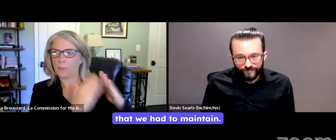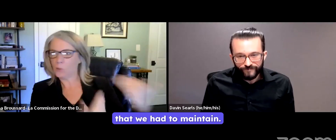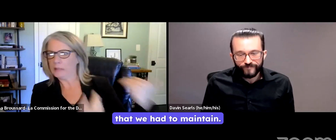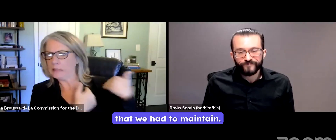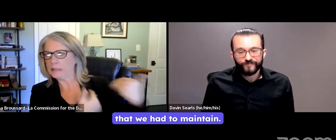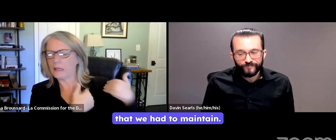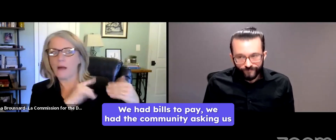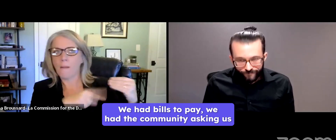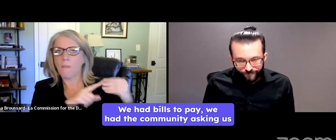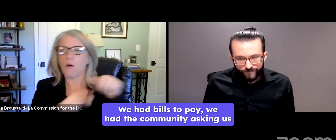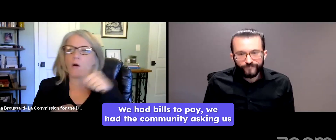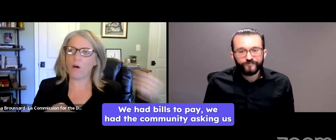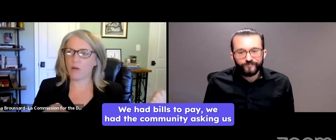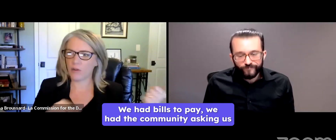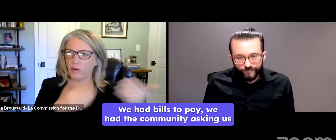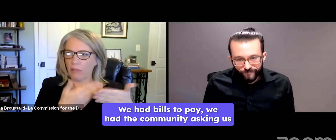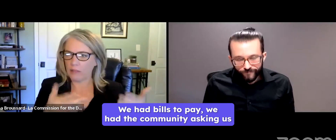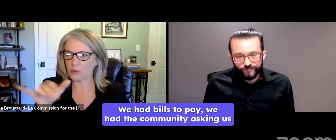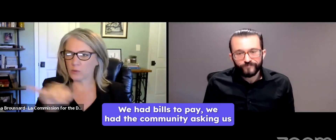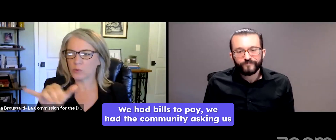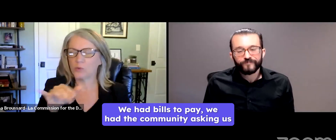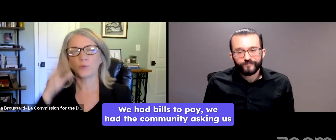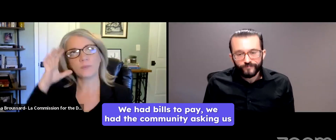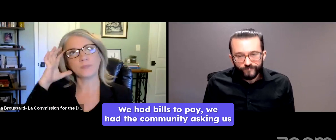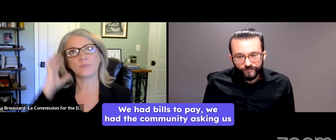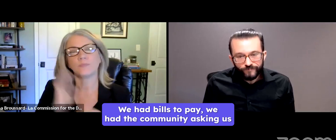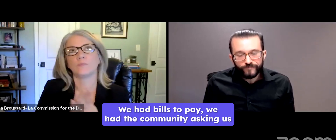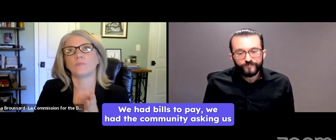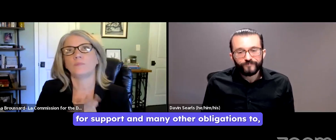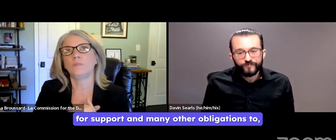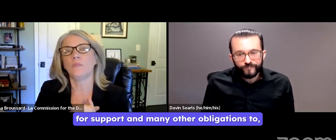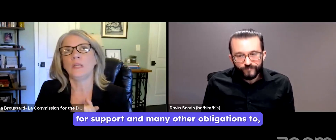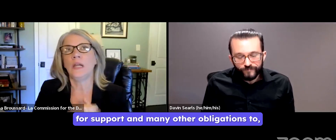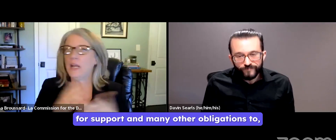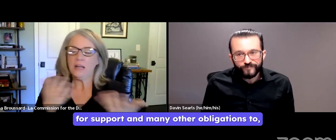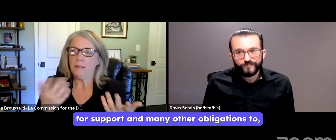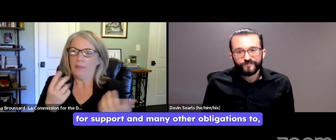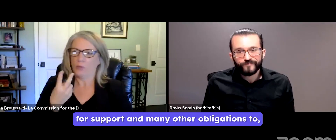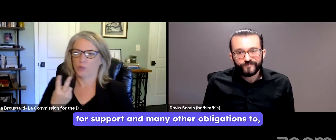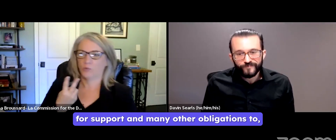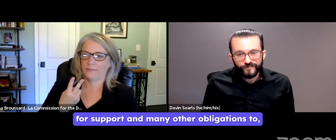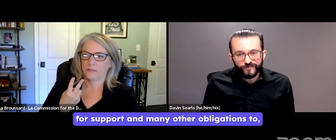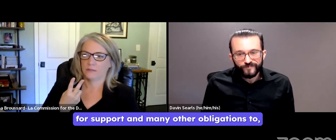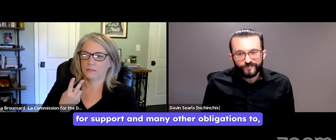to maintain. We had bills to pay. We had the community asking us for support and many other